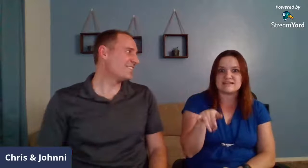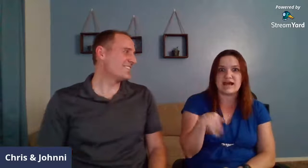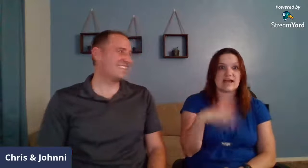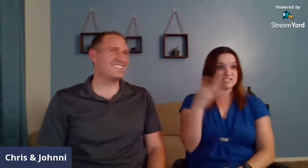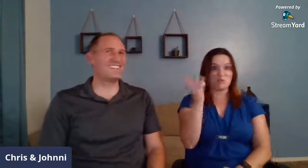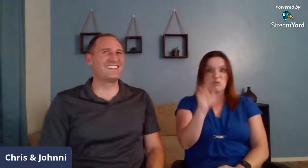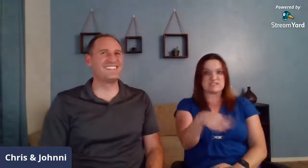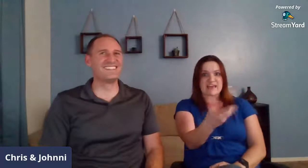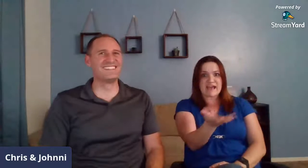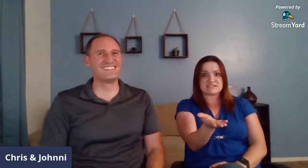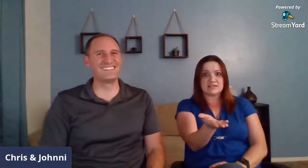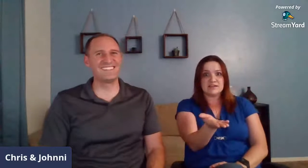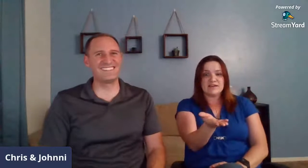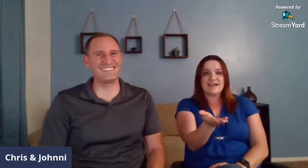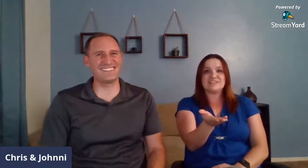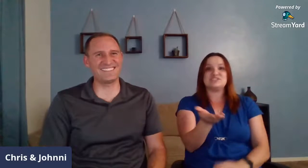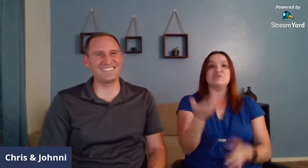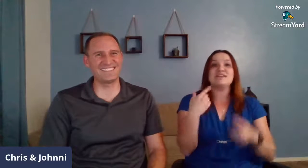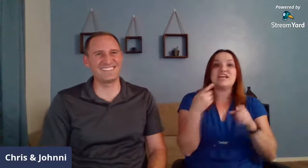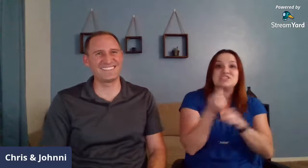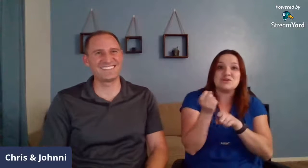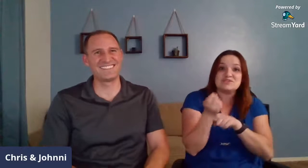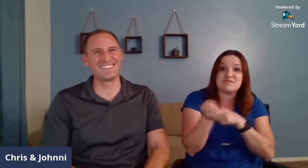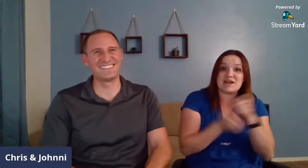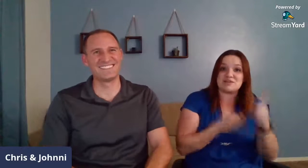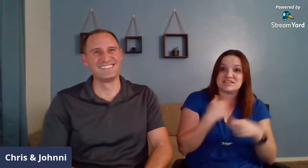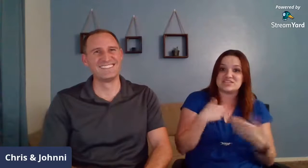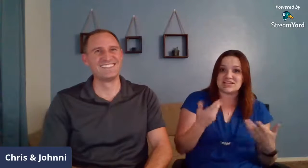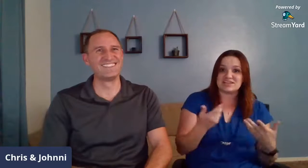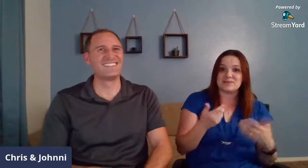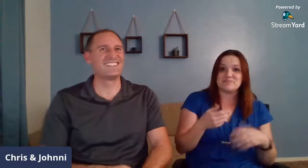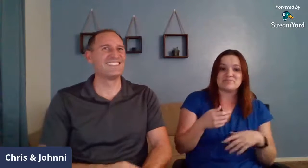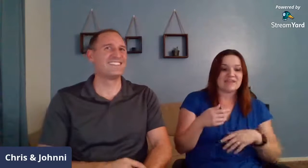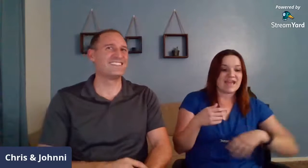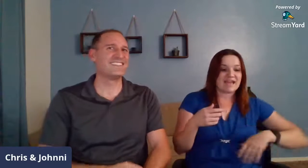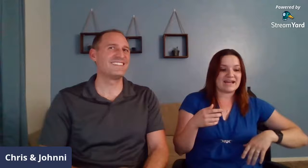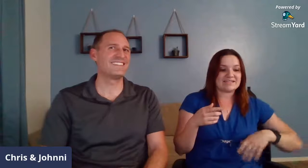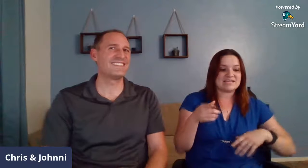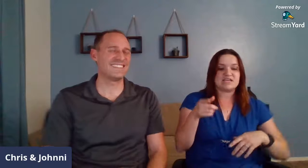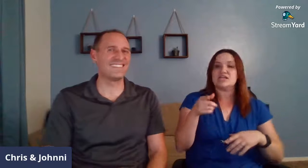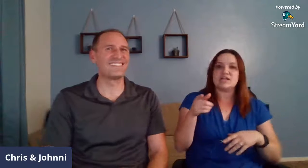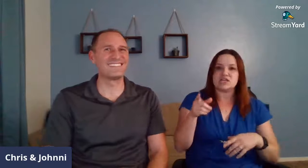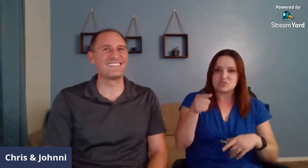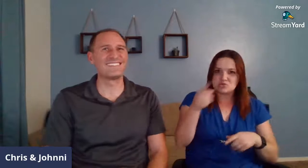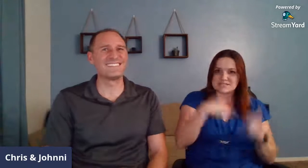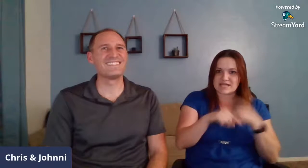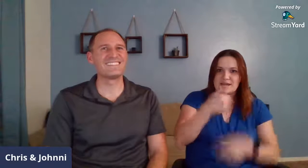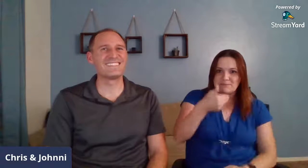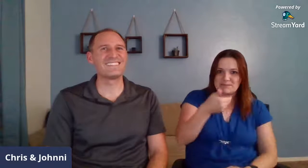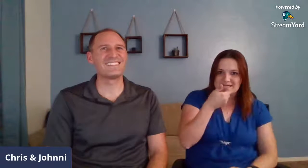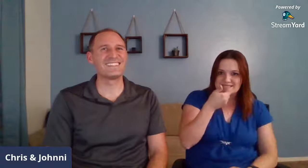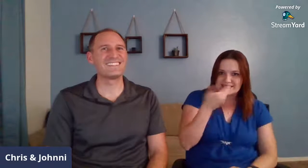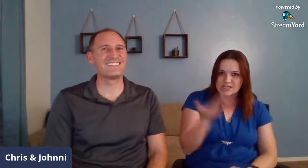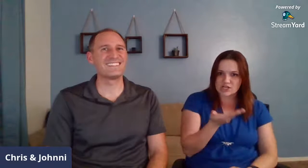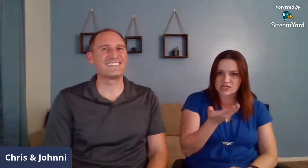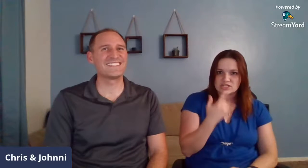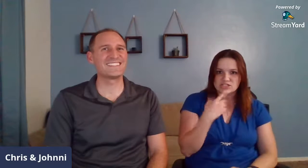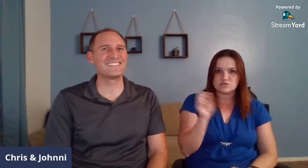that?" I said, "What was that?" And so we like joked about it with each other. And I said, Yeah. "You sign pizza here?" And she